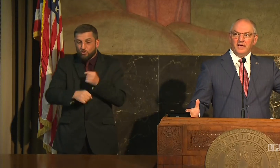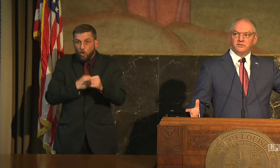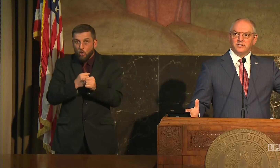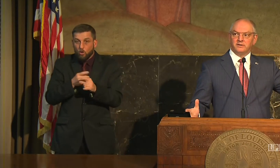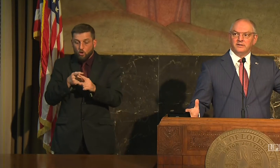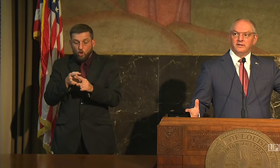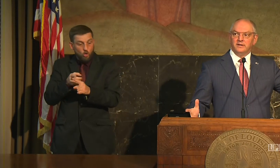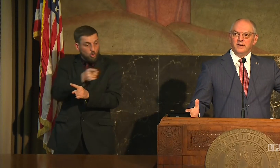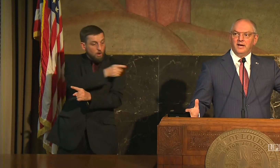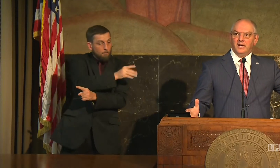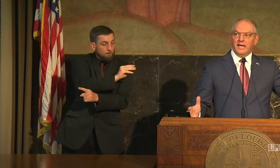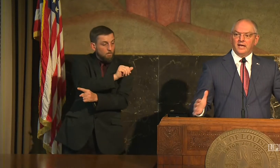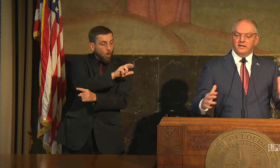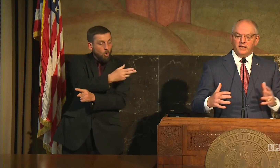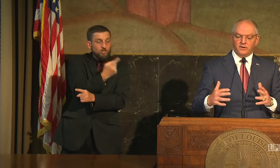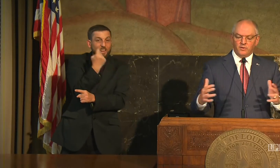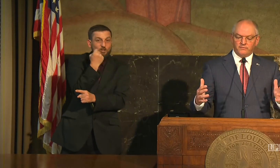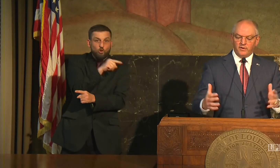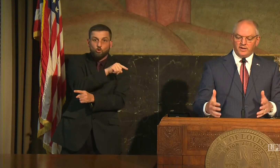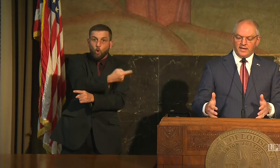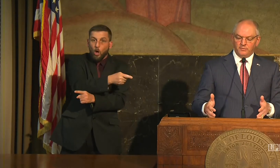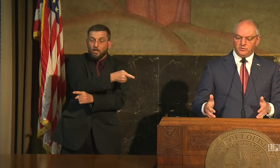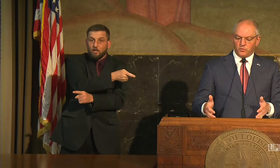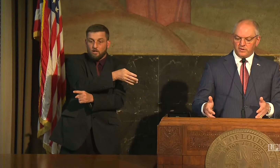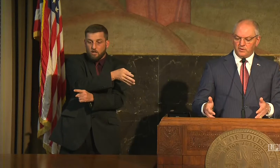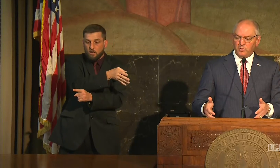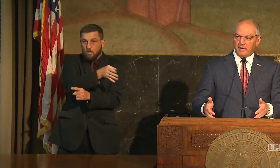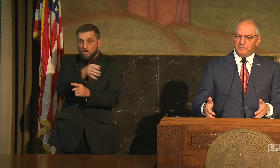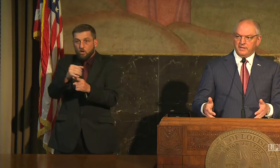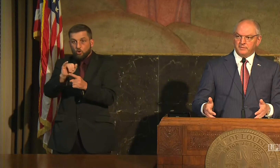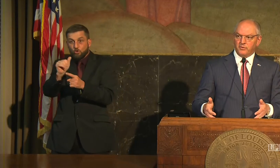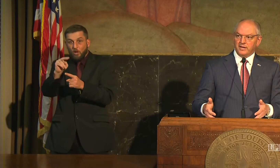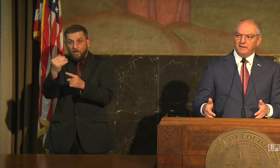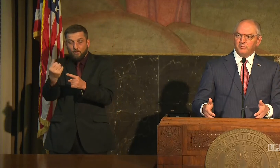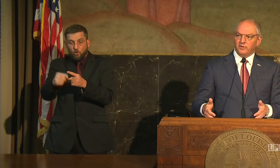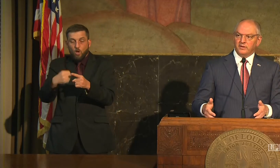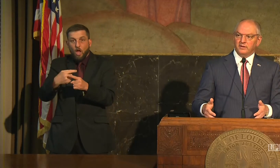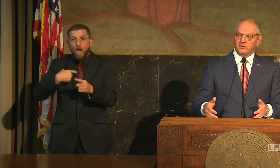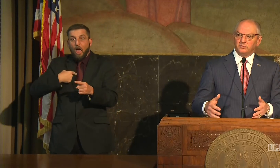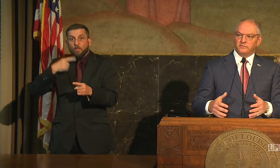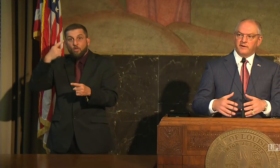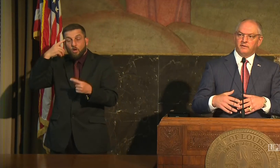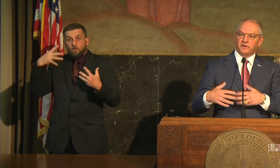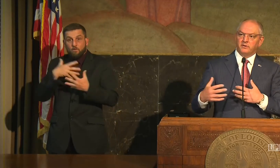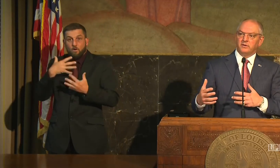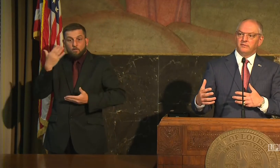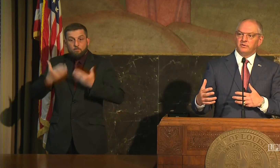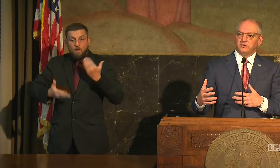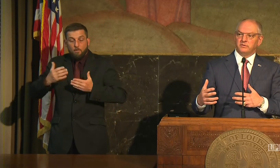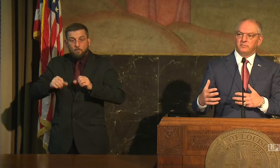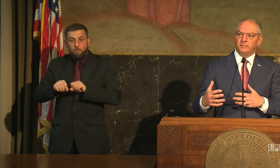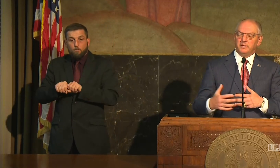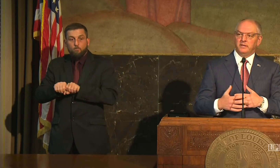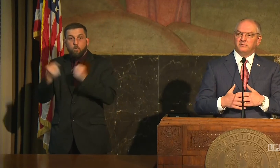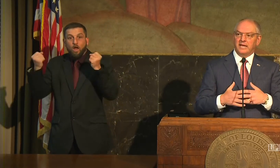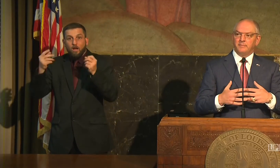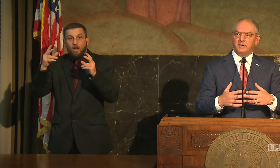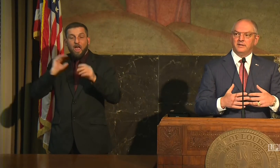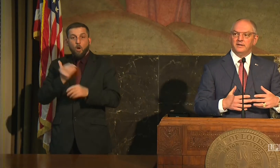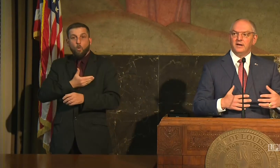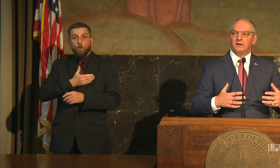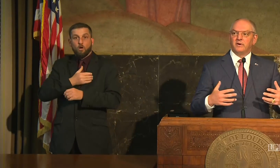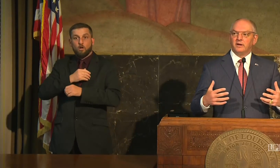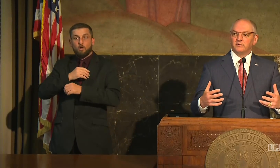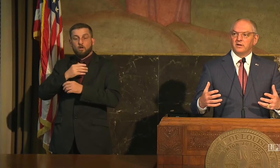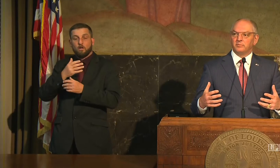March of last year. And quite frankly, I was worried that we might be at the breaking point in terms of our healthcare delivery system. I mean, the